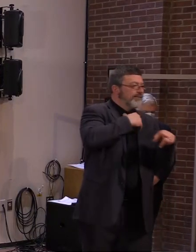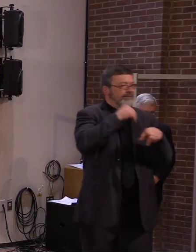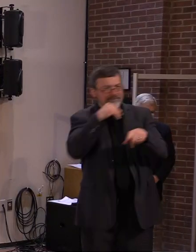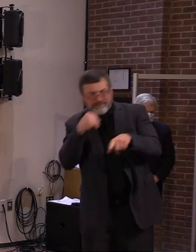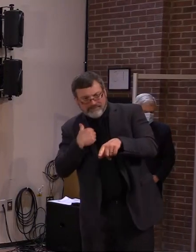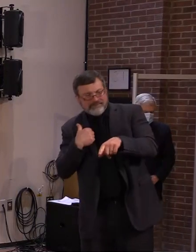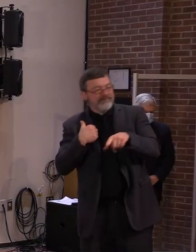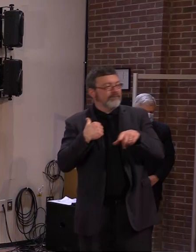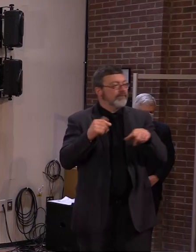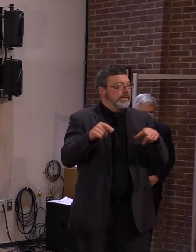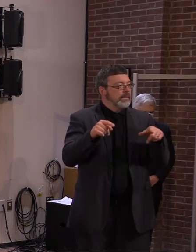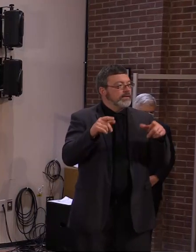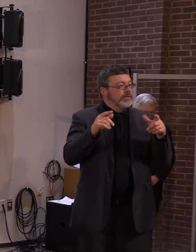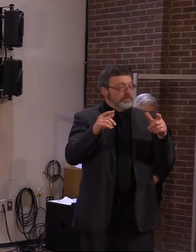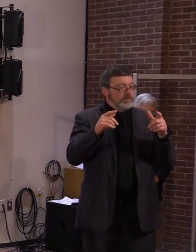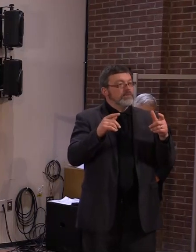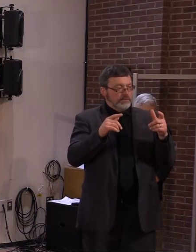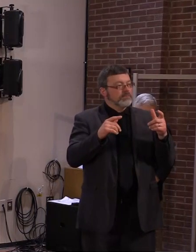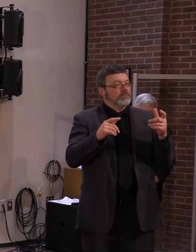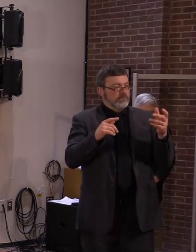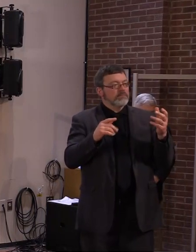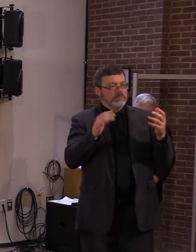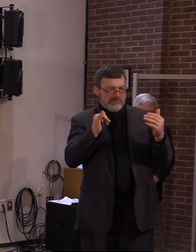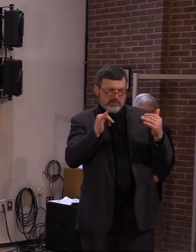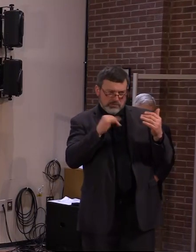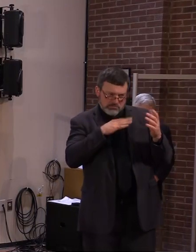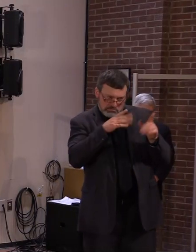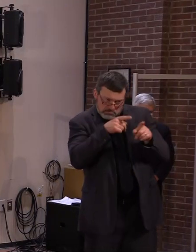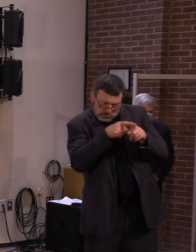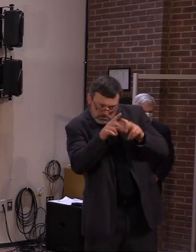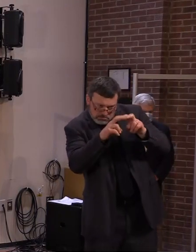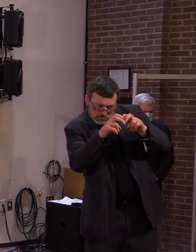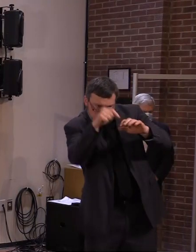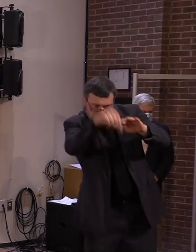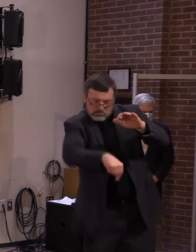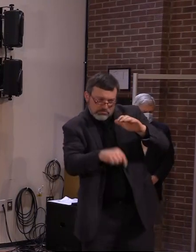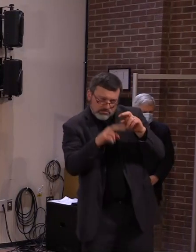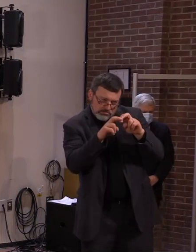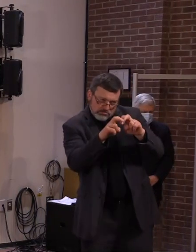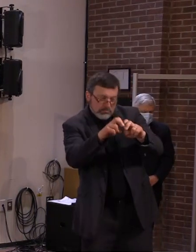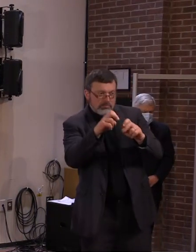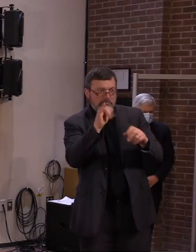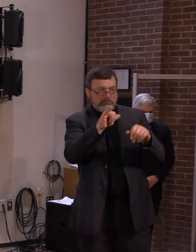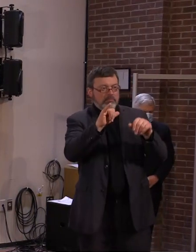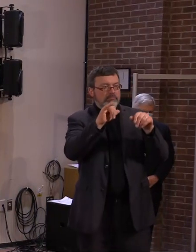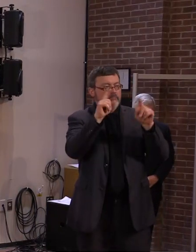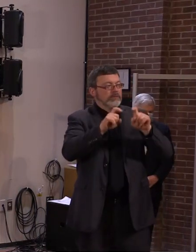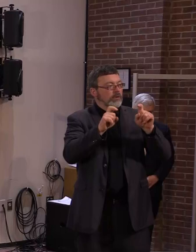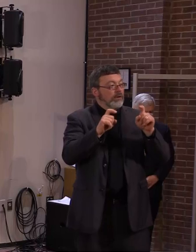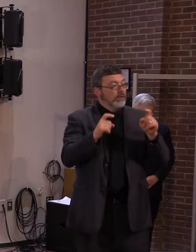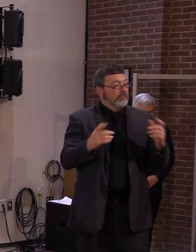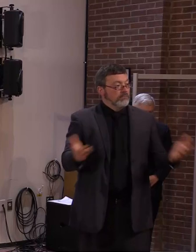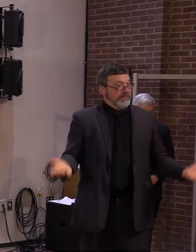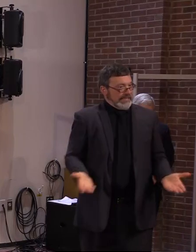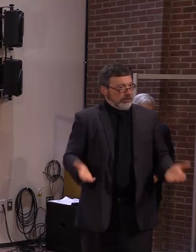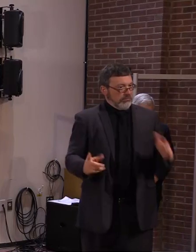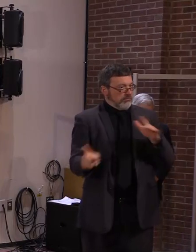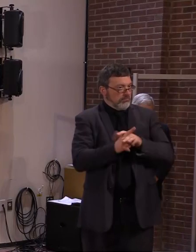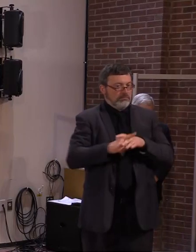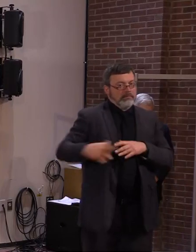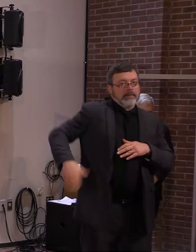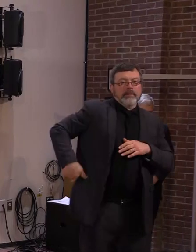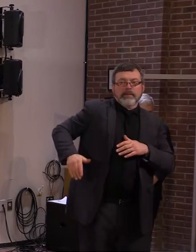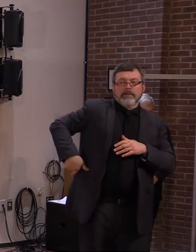should prioritize for sequencing. But as I've said, we've not discovered one yet. In